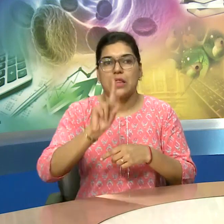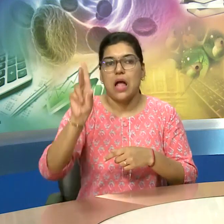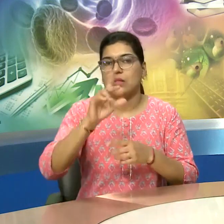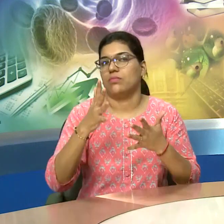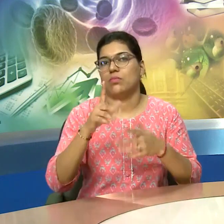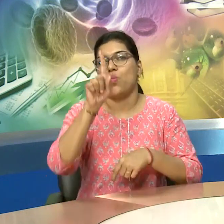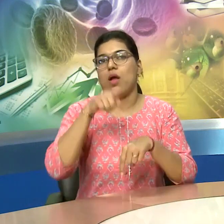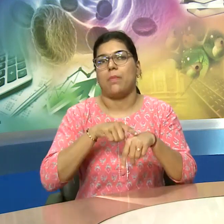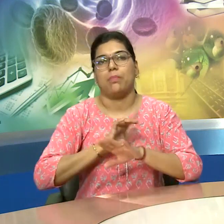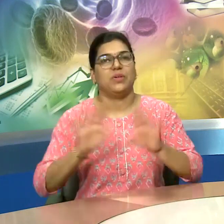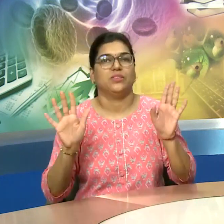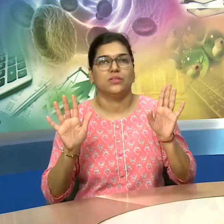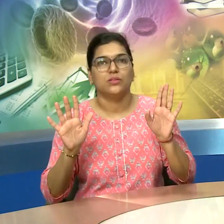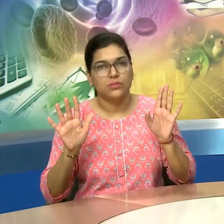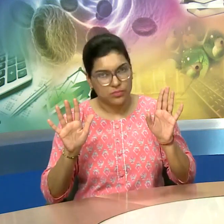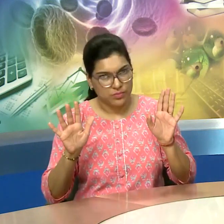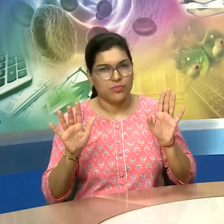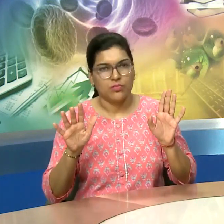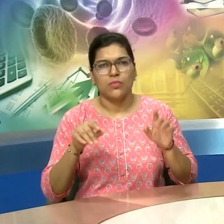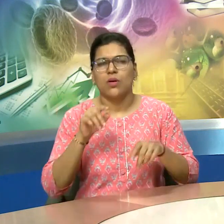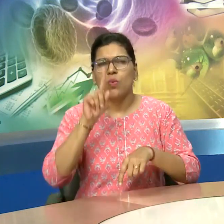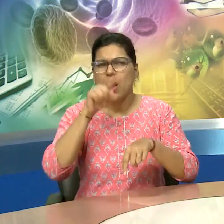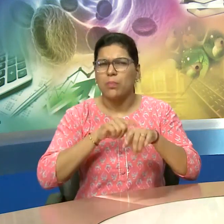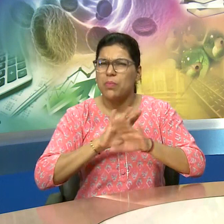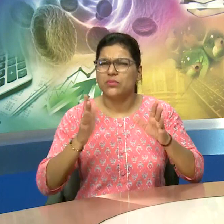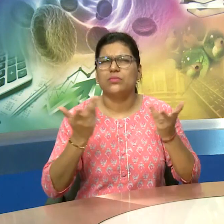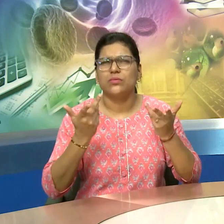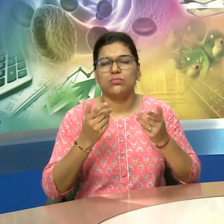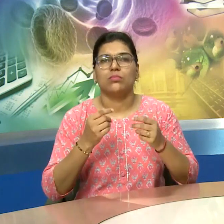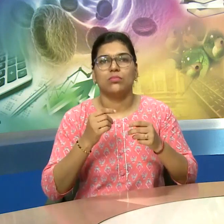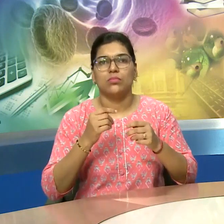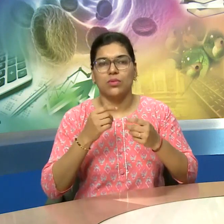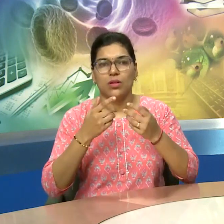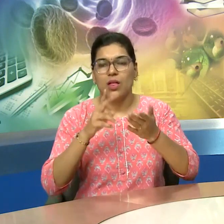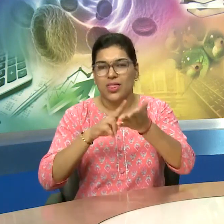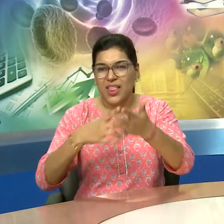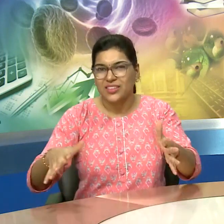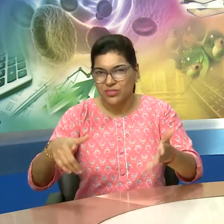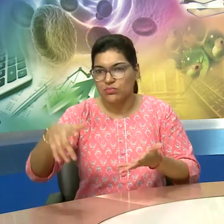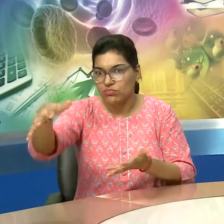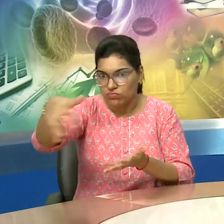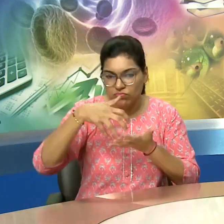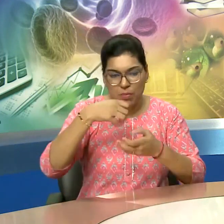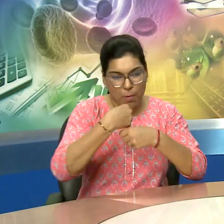All these non-renewable resources are those resources which cannot be renewed. They